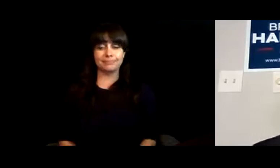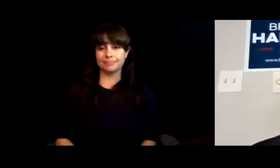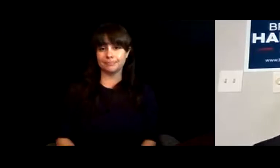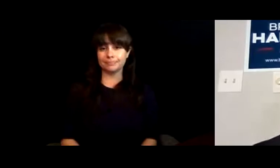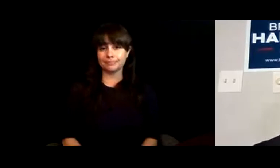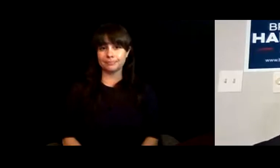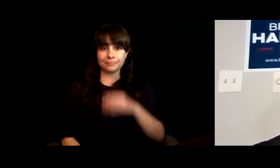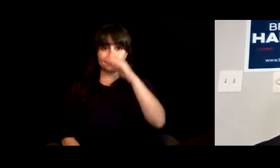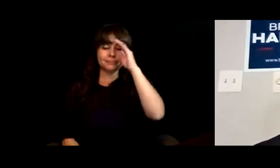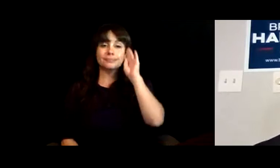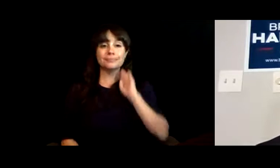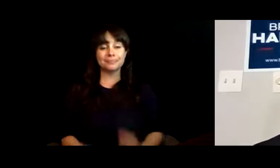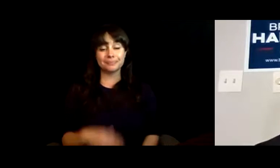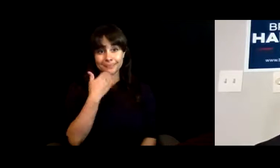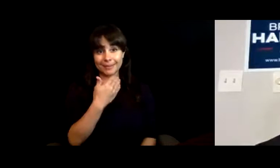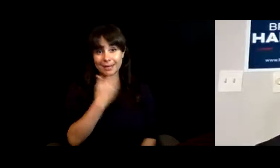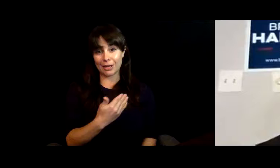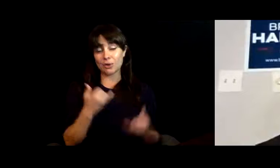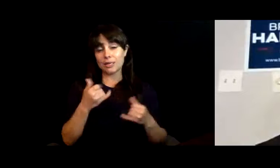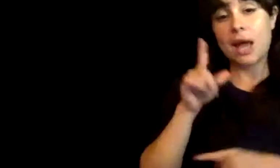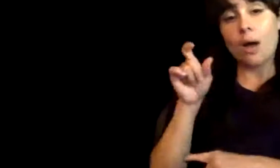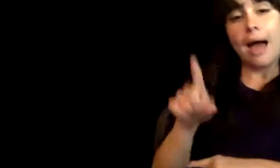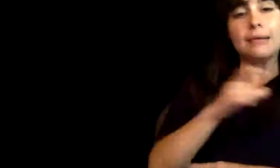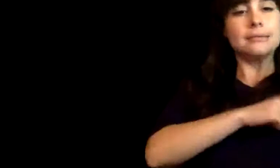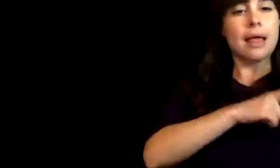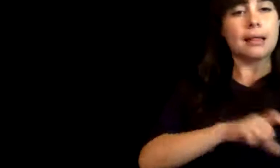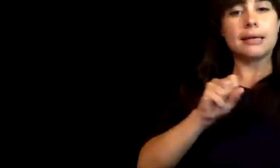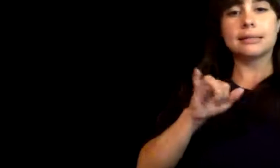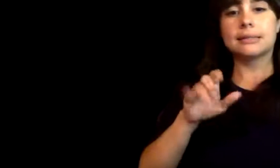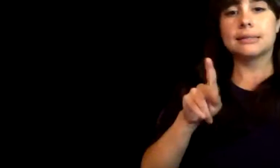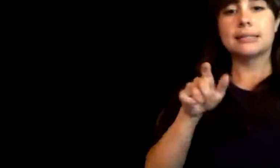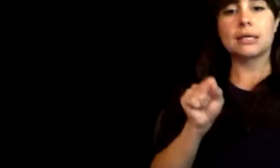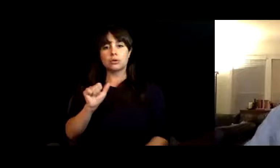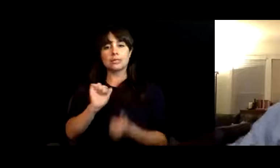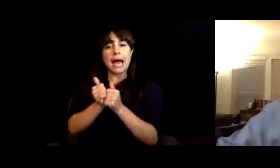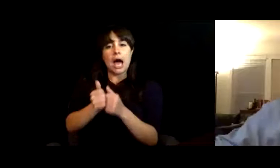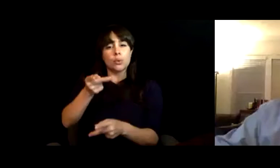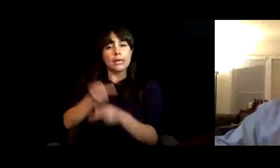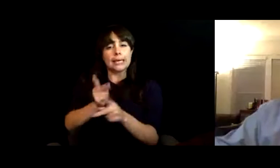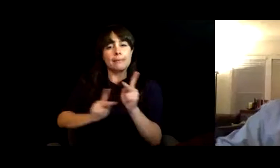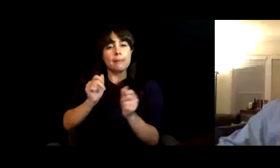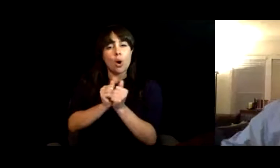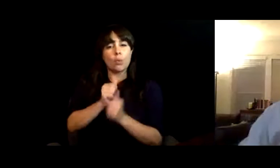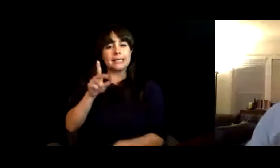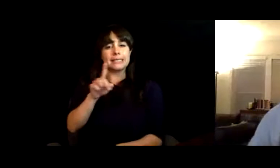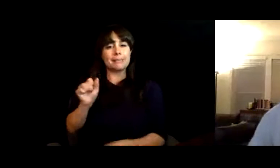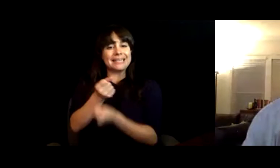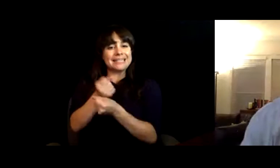you. And we'll ask the same question now of Delegate Sickles about how we keep people with disabilities in a crisis safe in justice